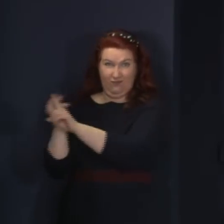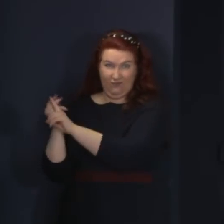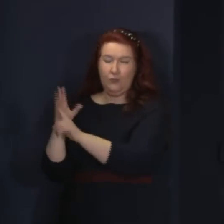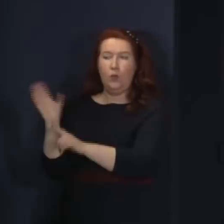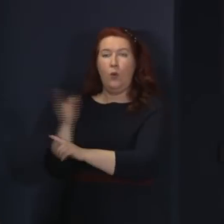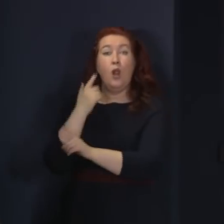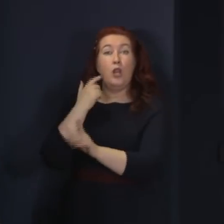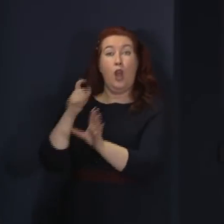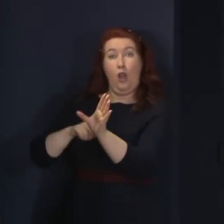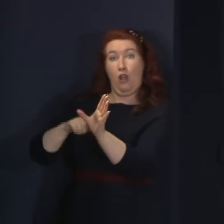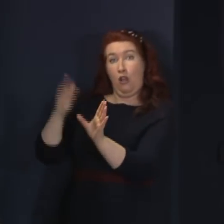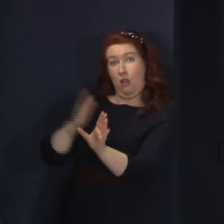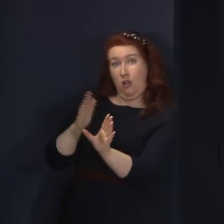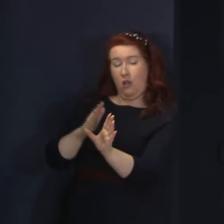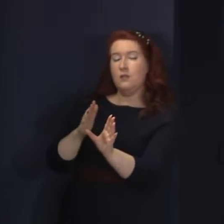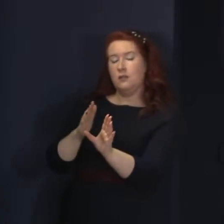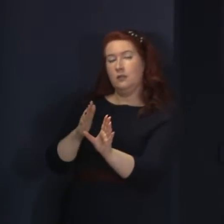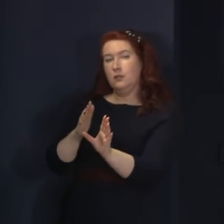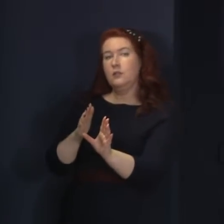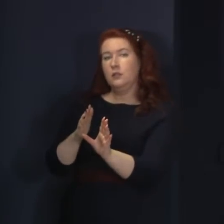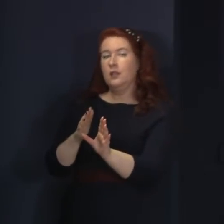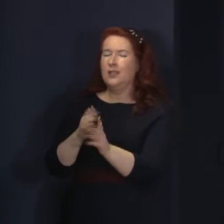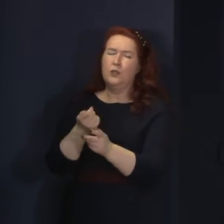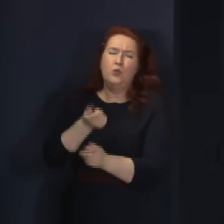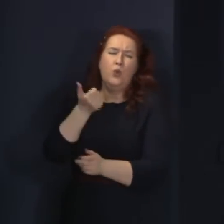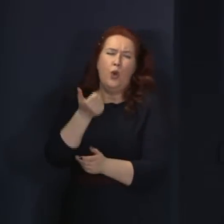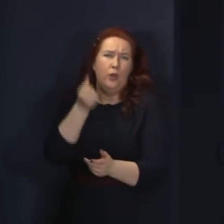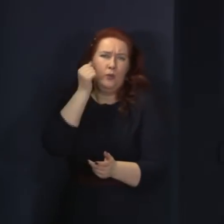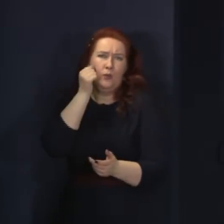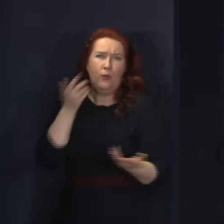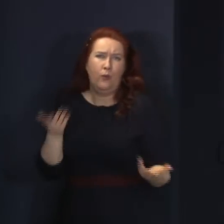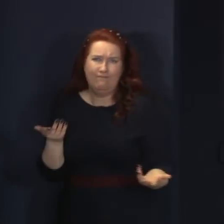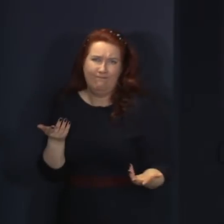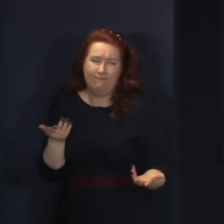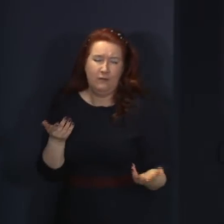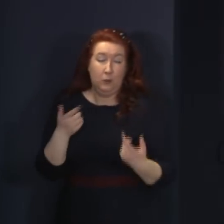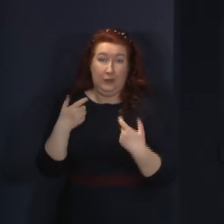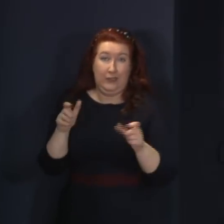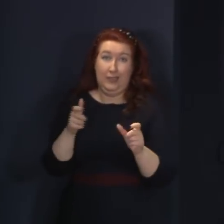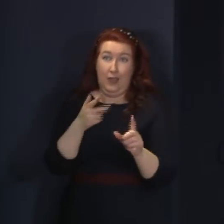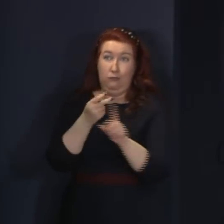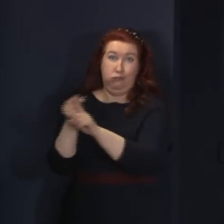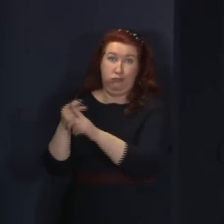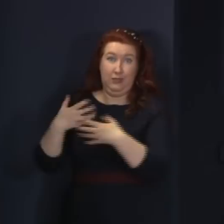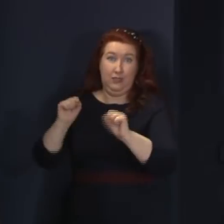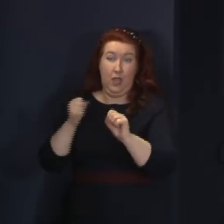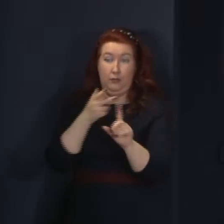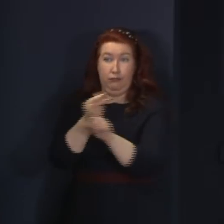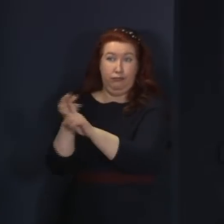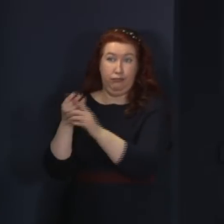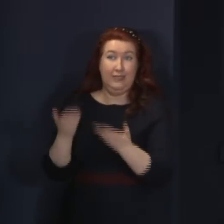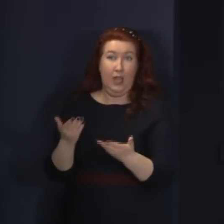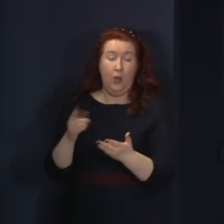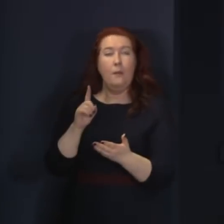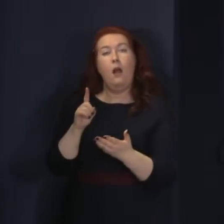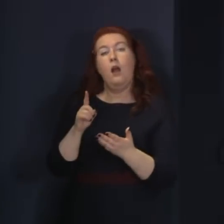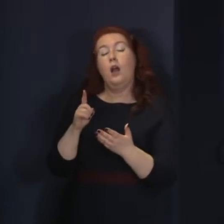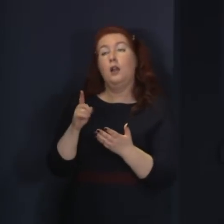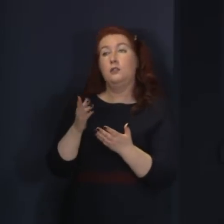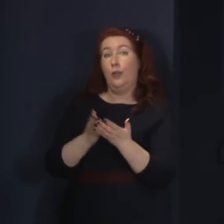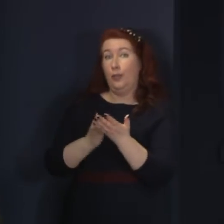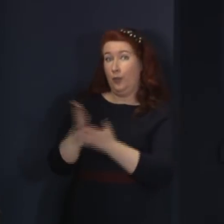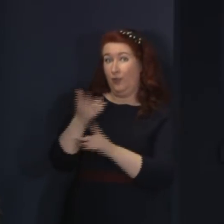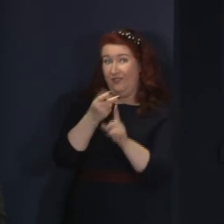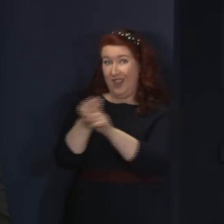age groups, what we will see is, too early to say what the uptake is at, because that's just in the process of starting just now. But by doing this, what